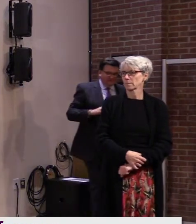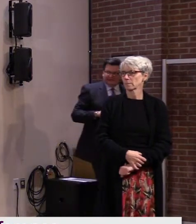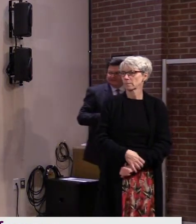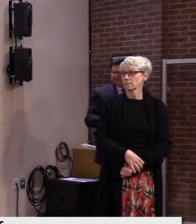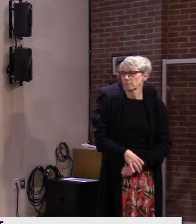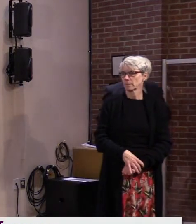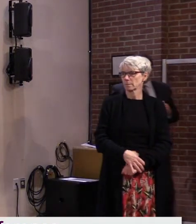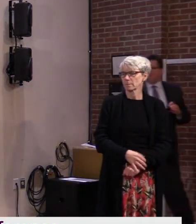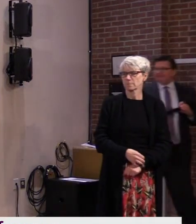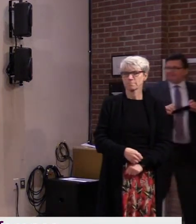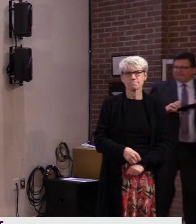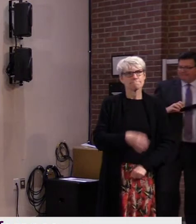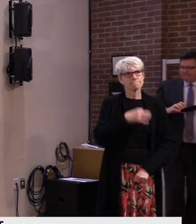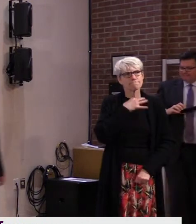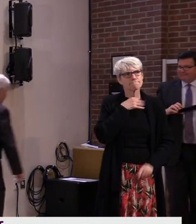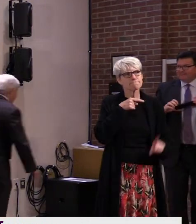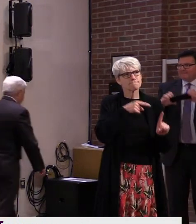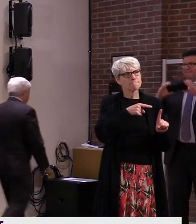Do you know the age of the person?